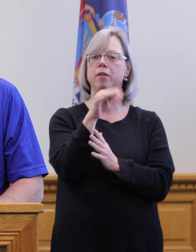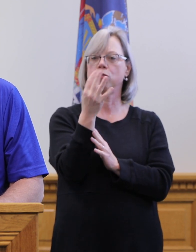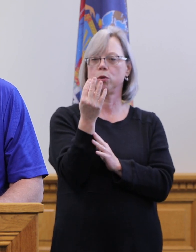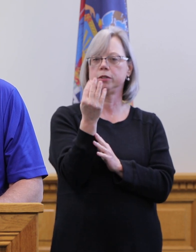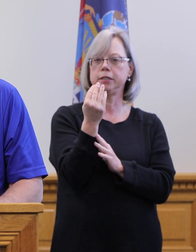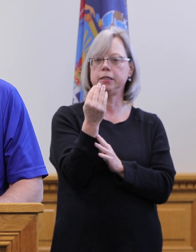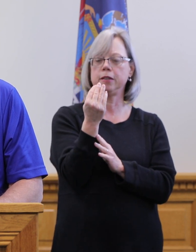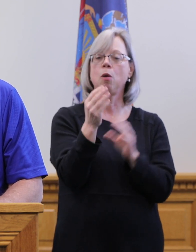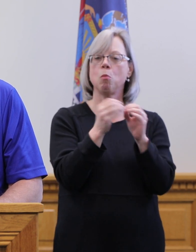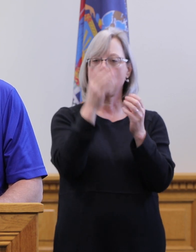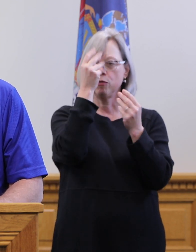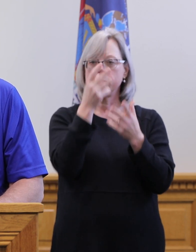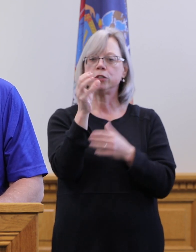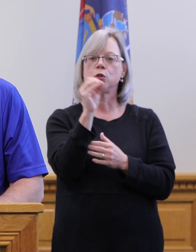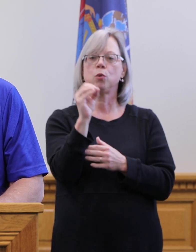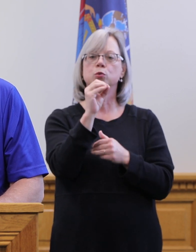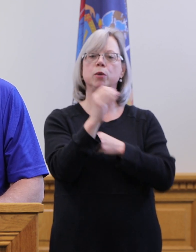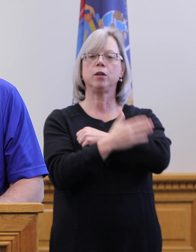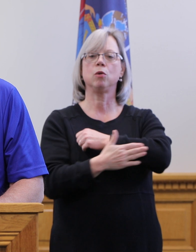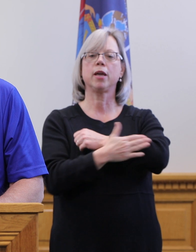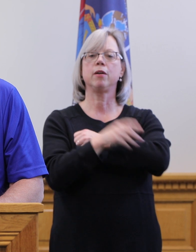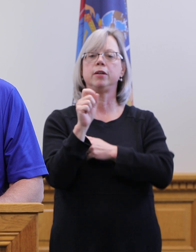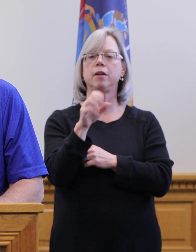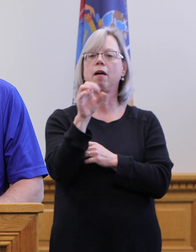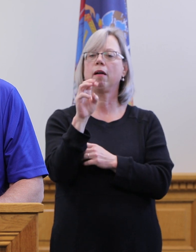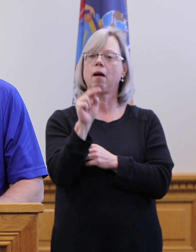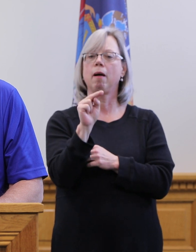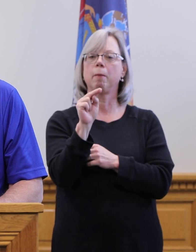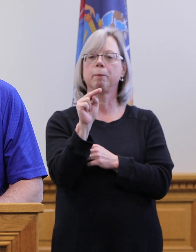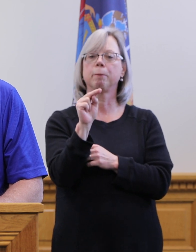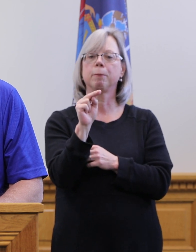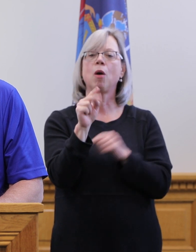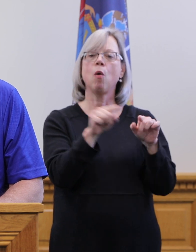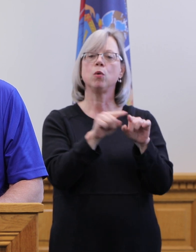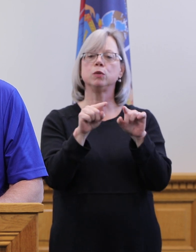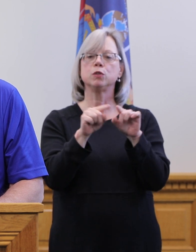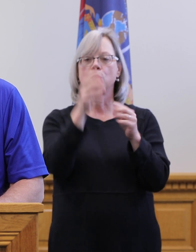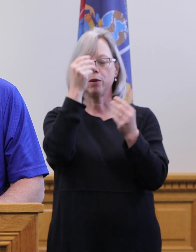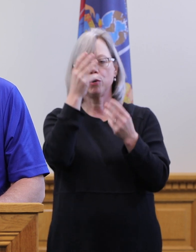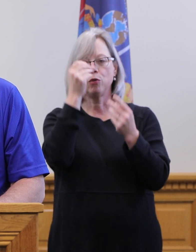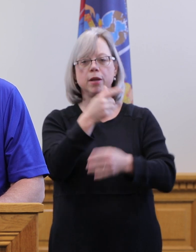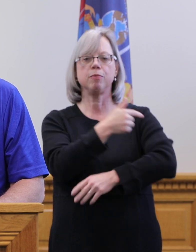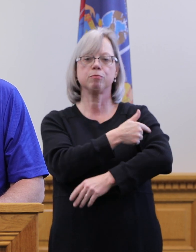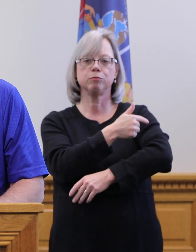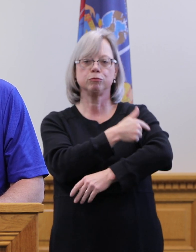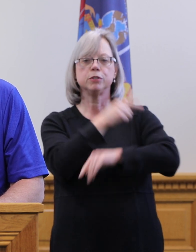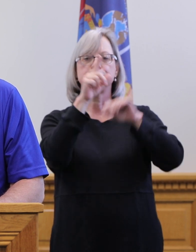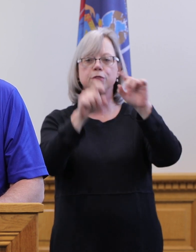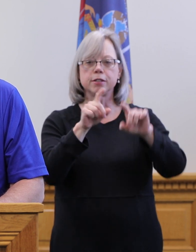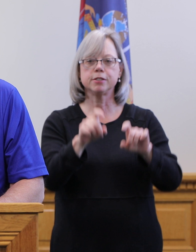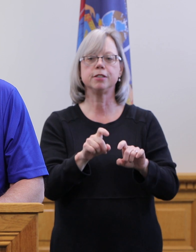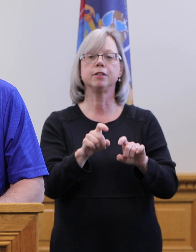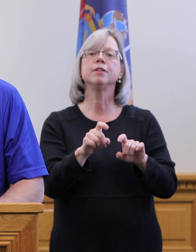website at oswegocounty.com, along with the latest information on COVID-19 clinics and testing. I encourage you to check